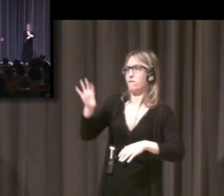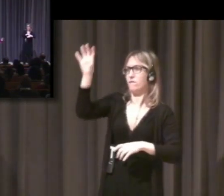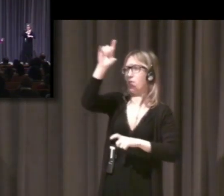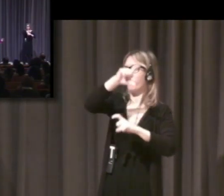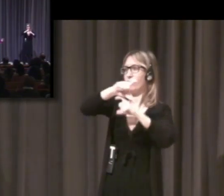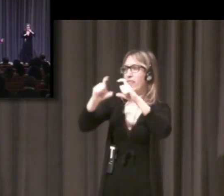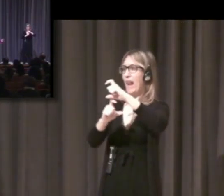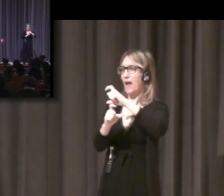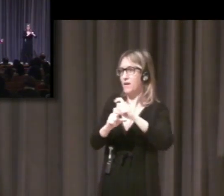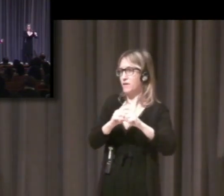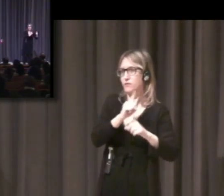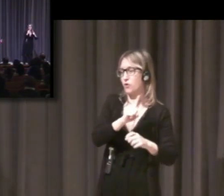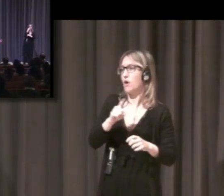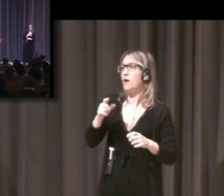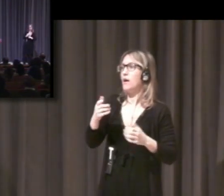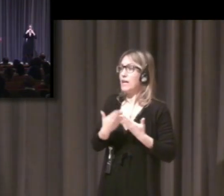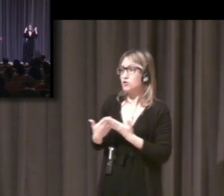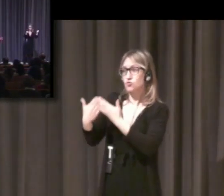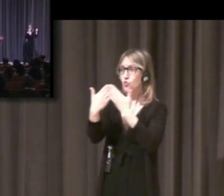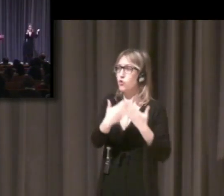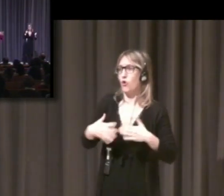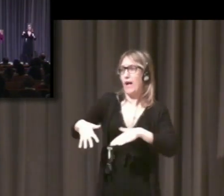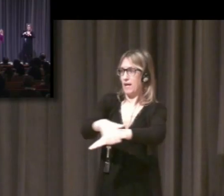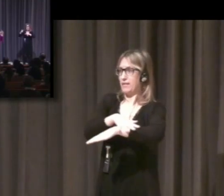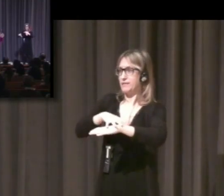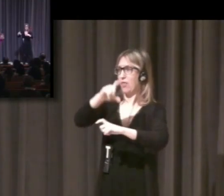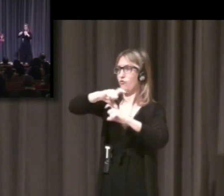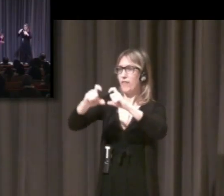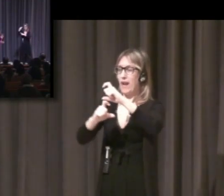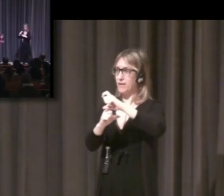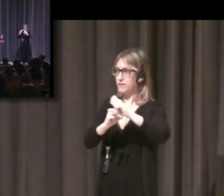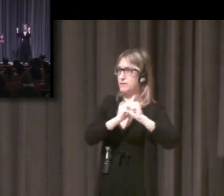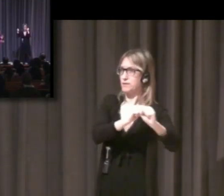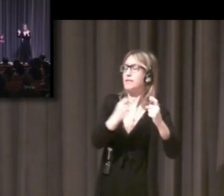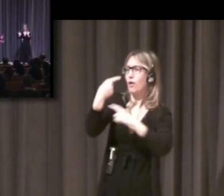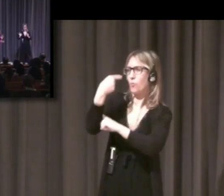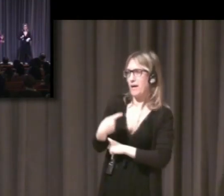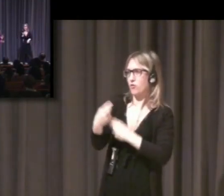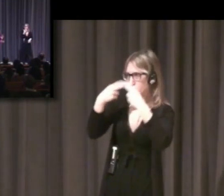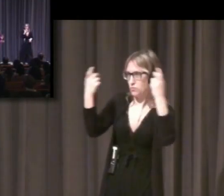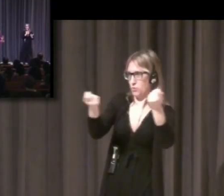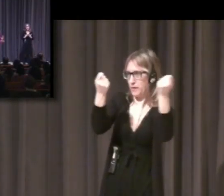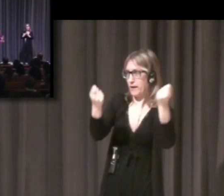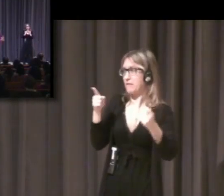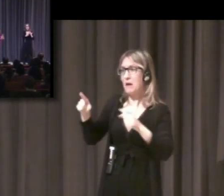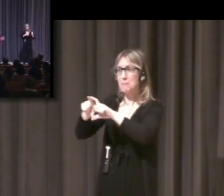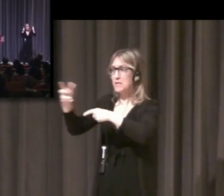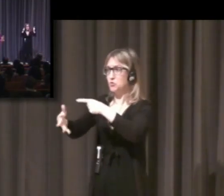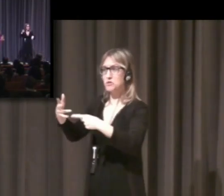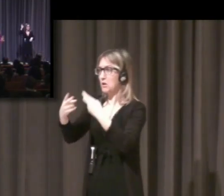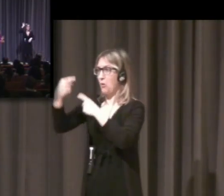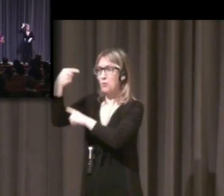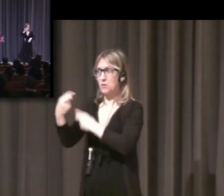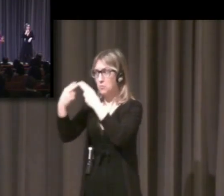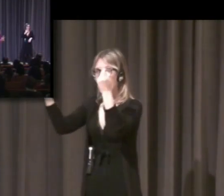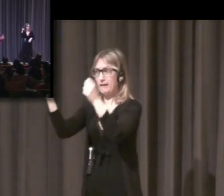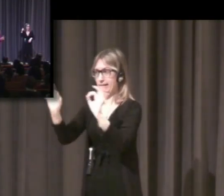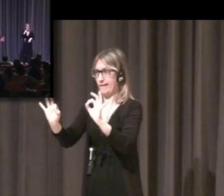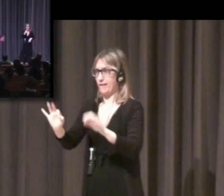on cochlear implants, they'll say, this many children entered, maybe 100